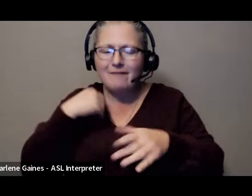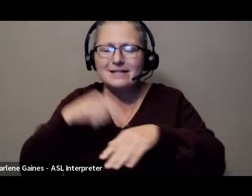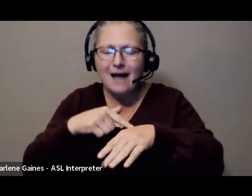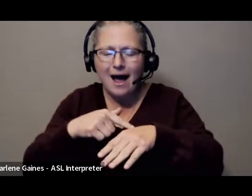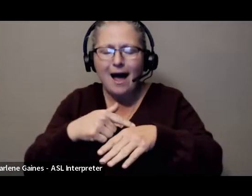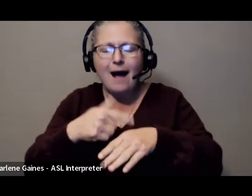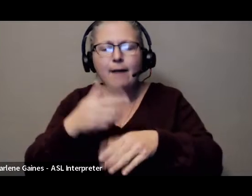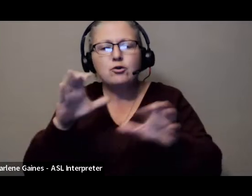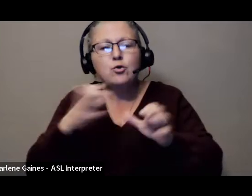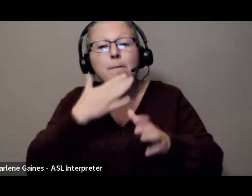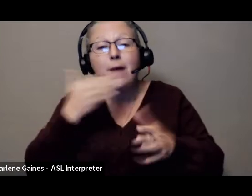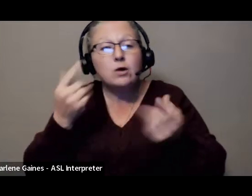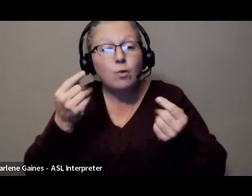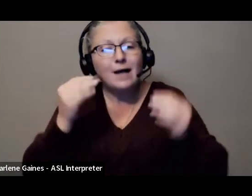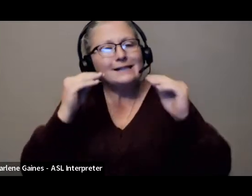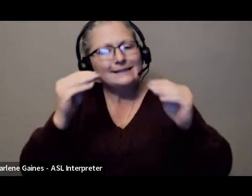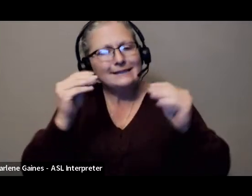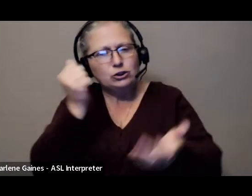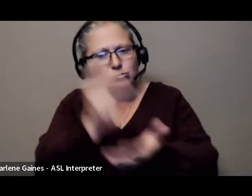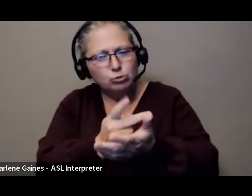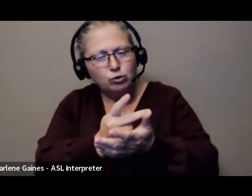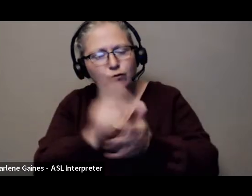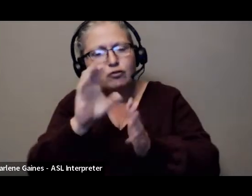is teach the approved curriculum.